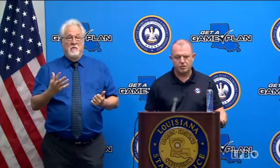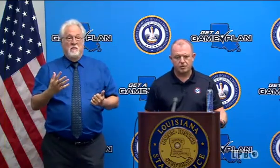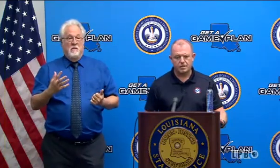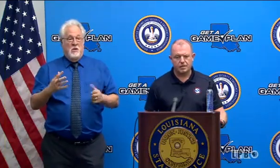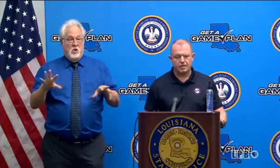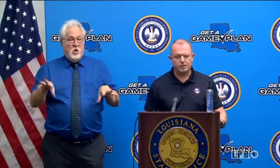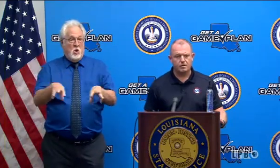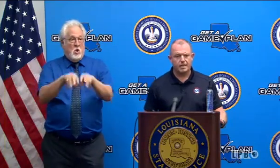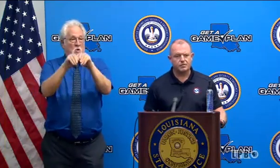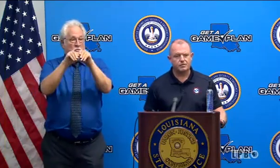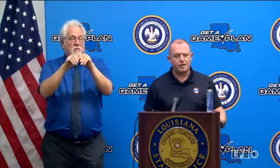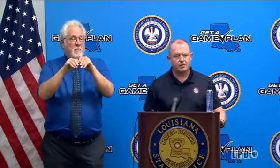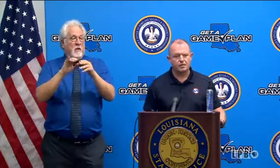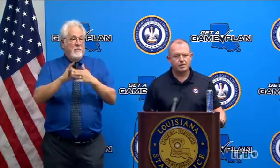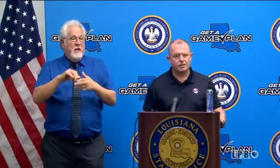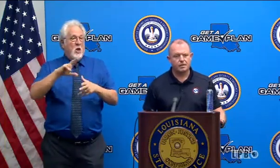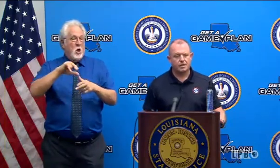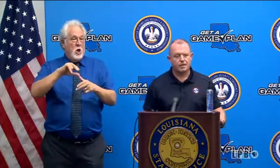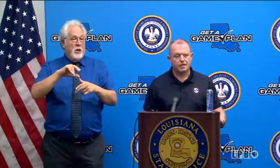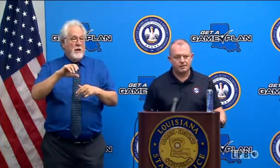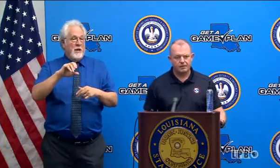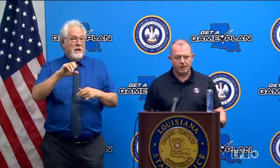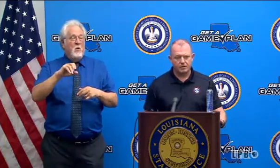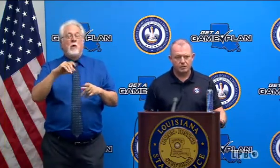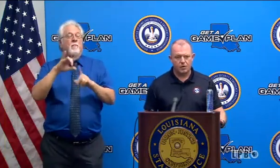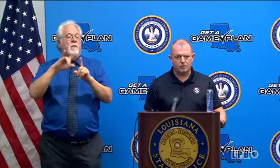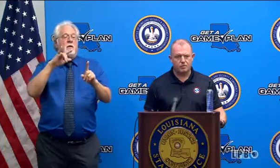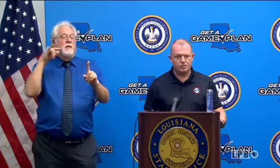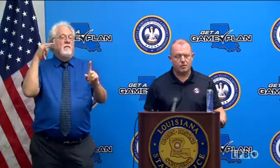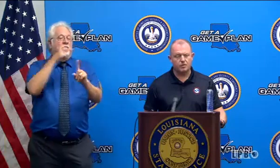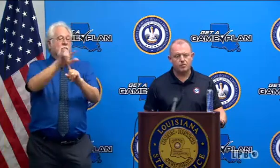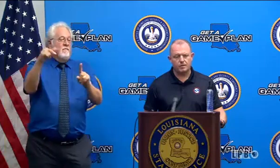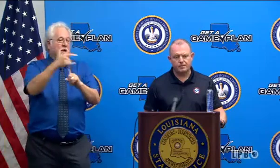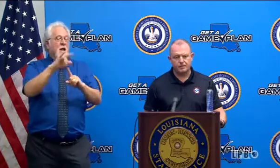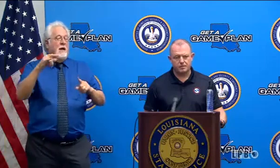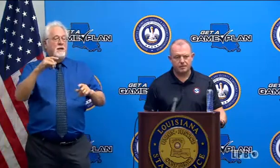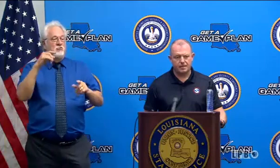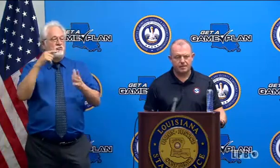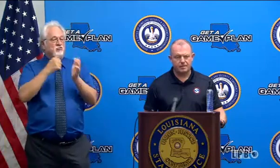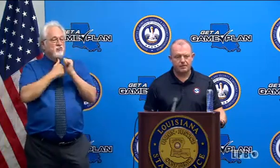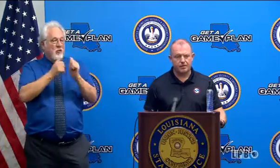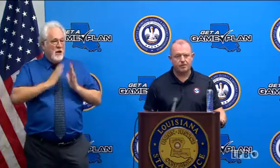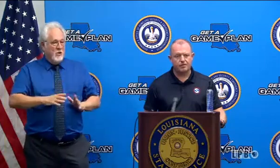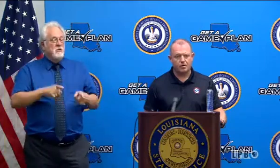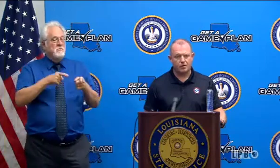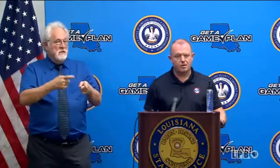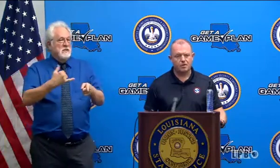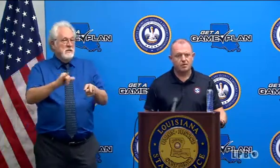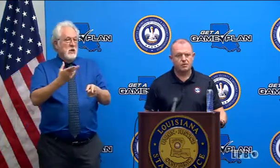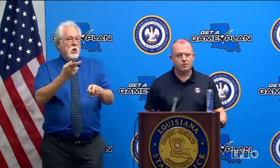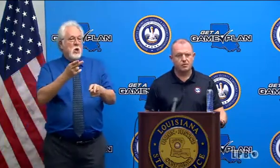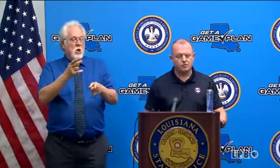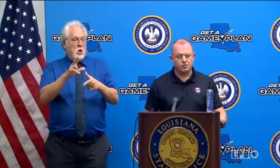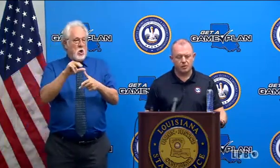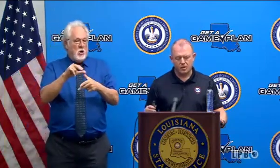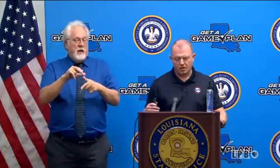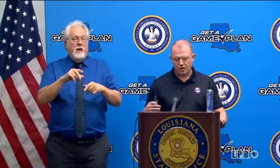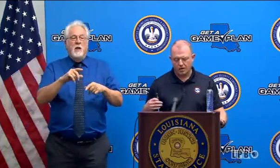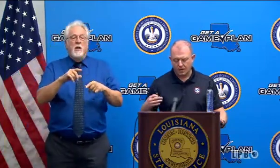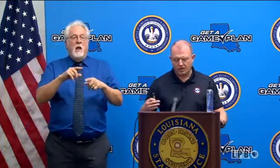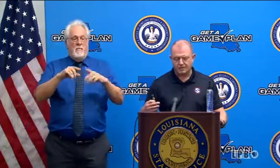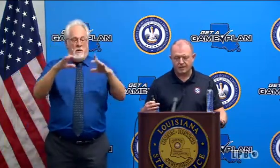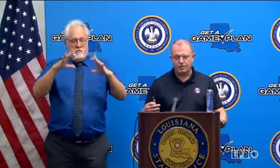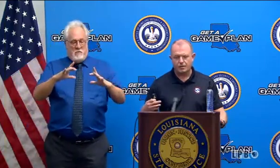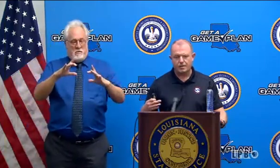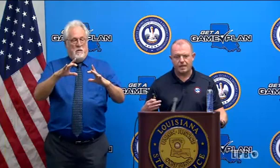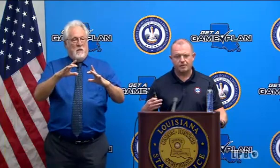into it showed it at hurricane strength. It is a very small storm, though. The wind field does not extend very far, so you are